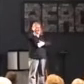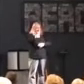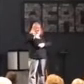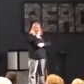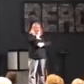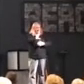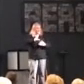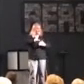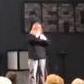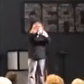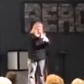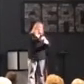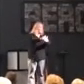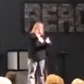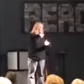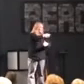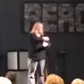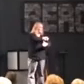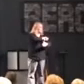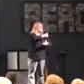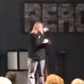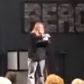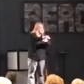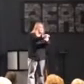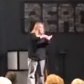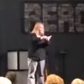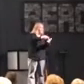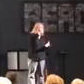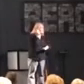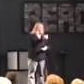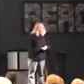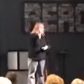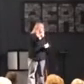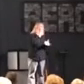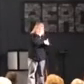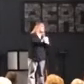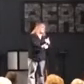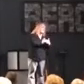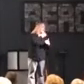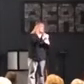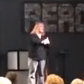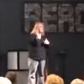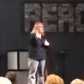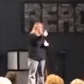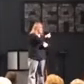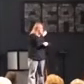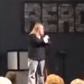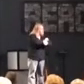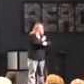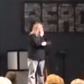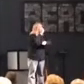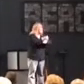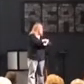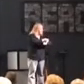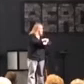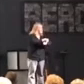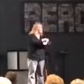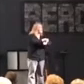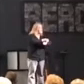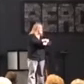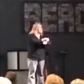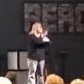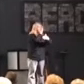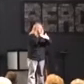you. Be honest, be kind, work hard,